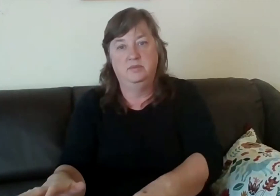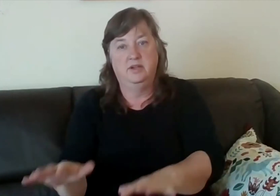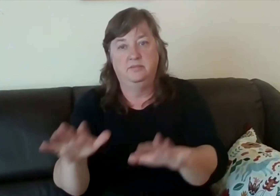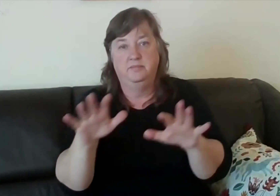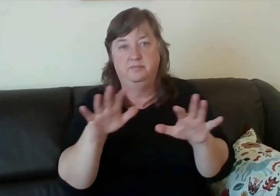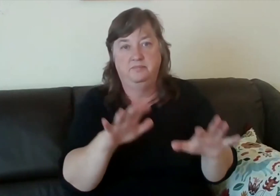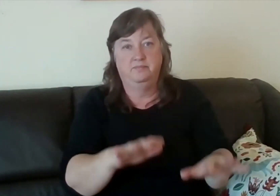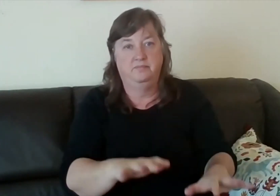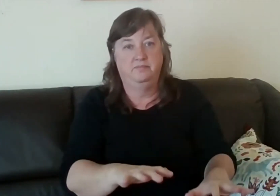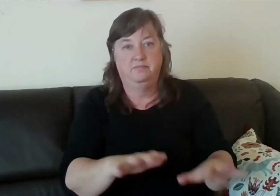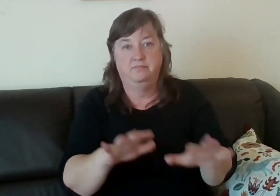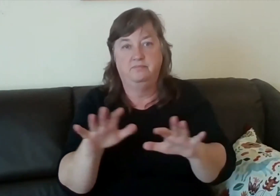down.